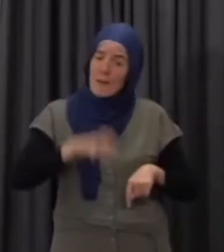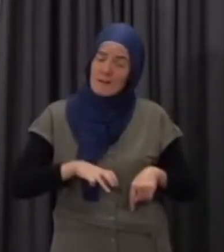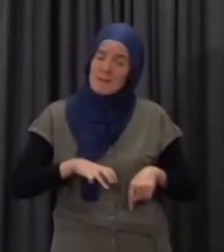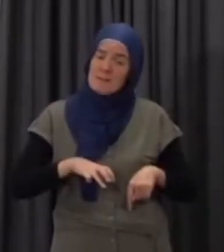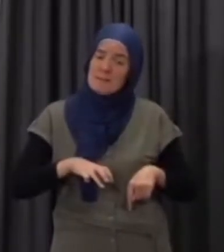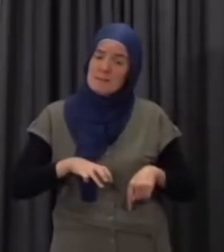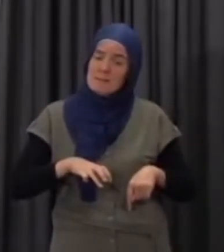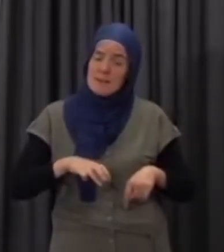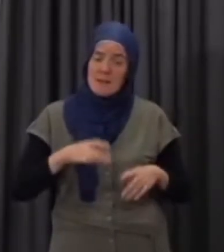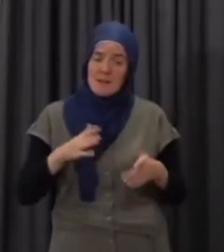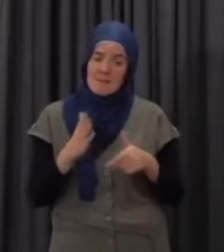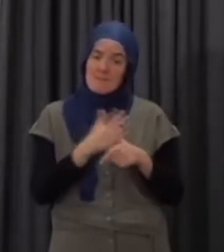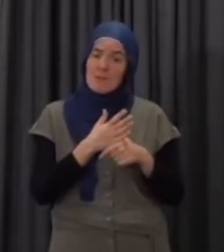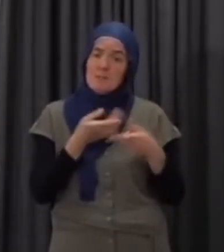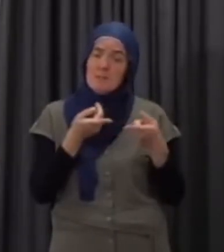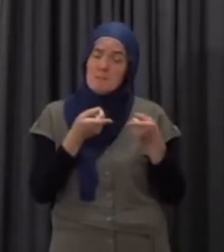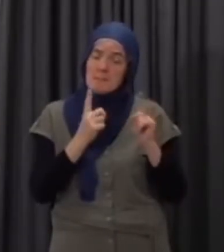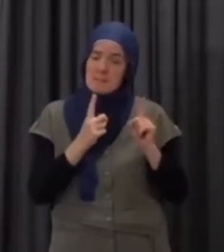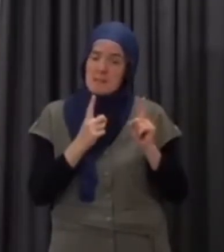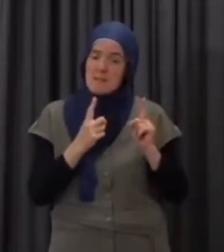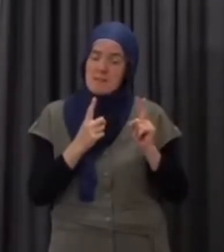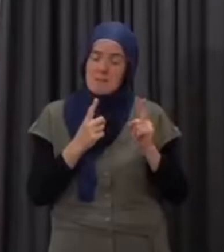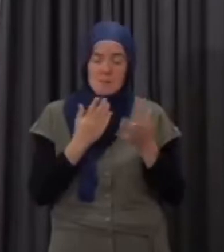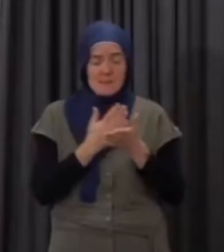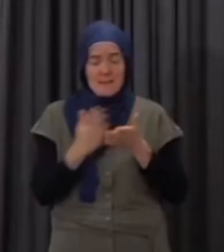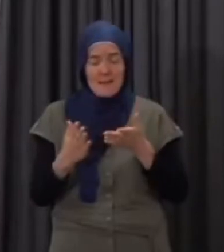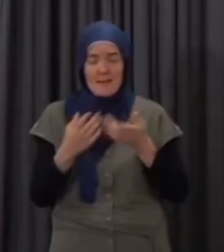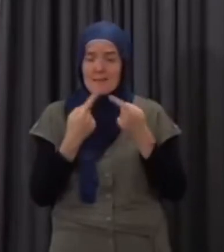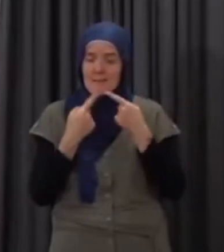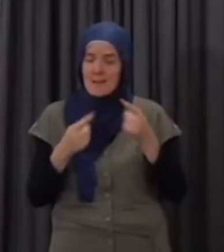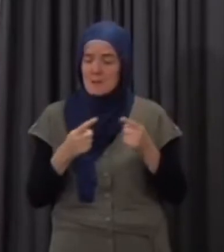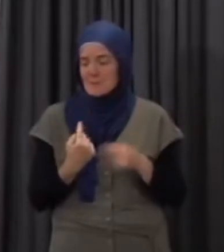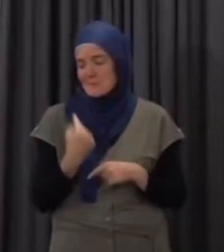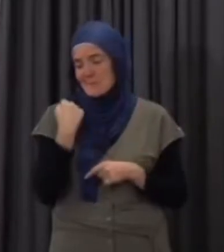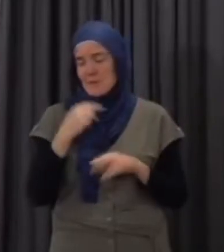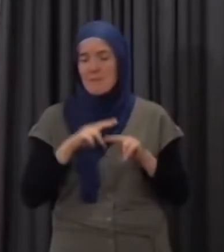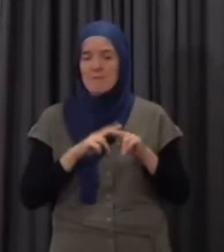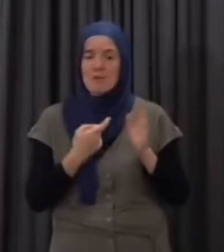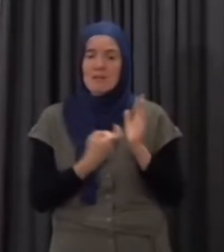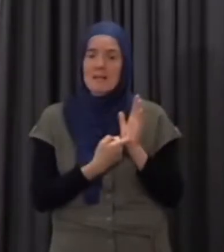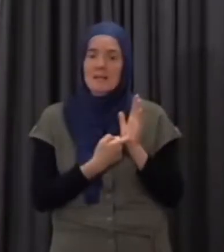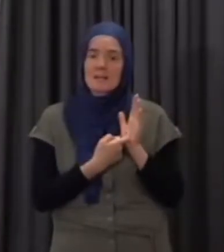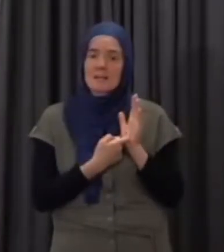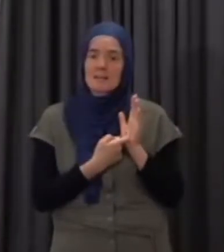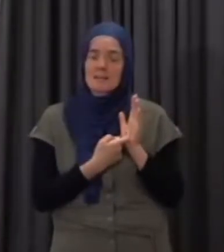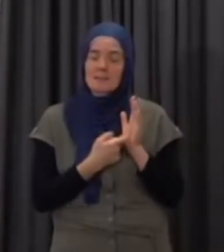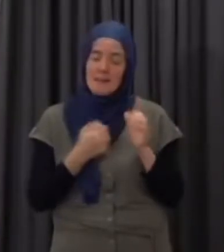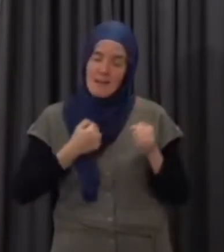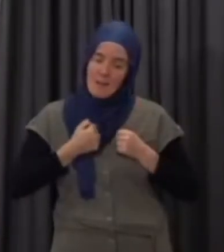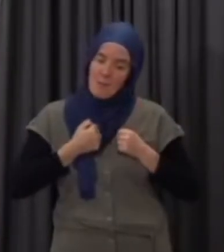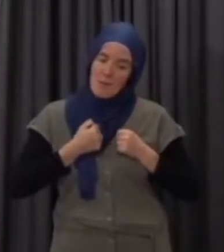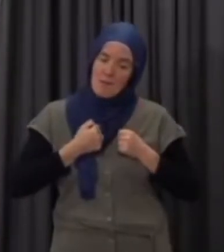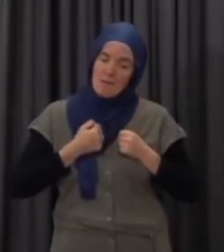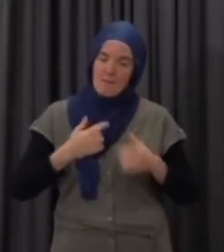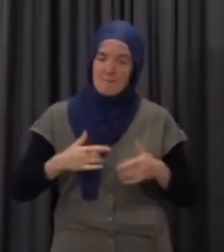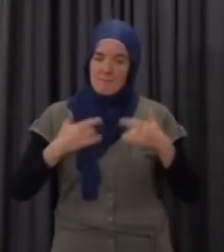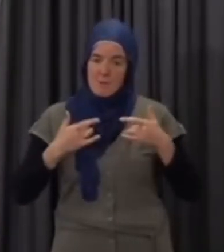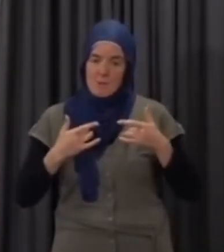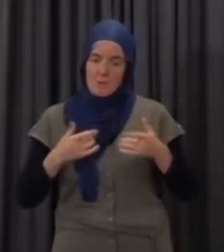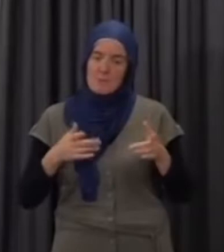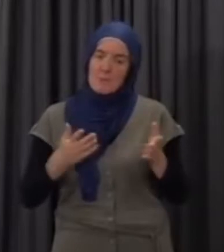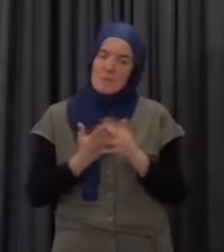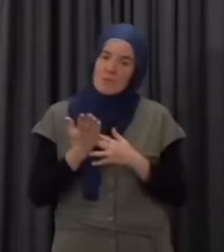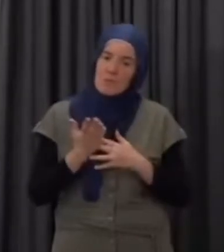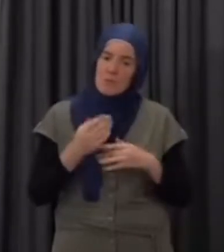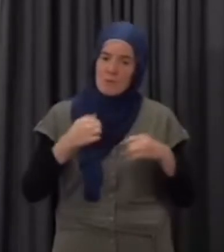when he was announcing the review of the lockdown measures in Wales just last Friday. Where we are, and certainly given the R value